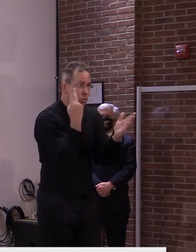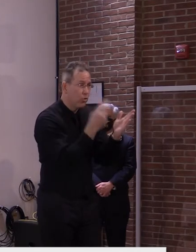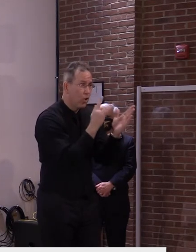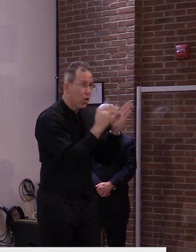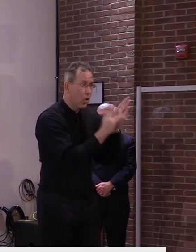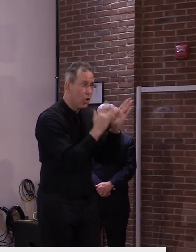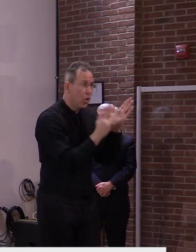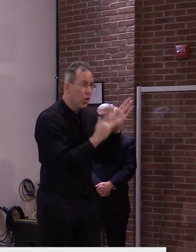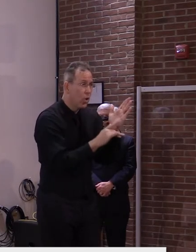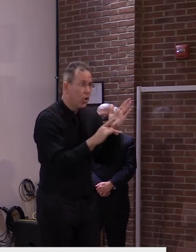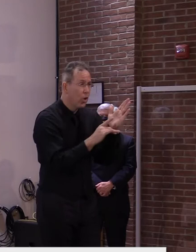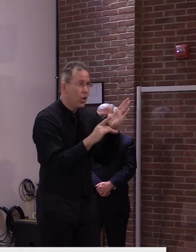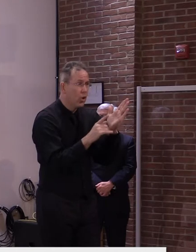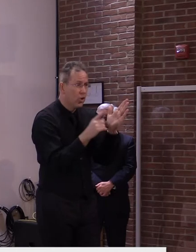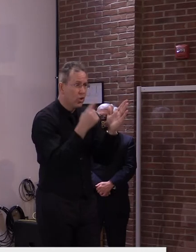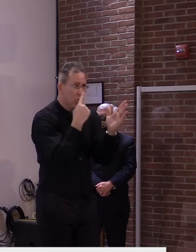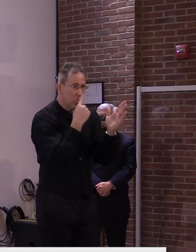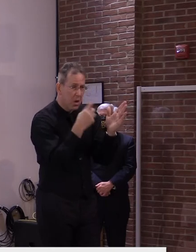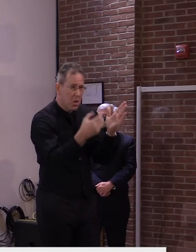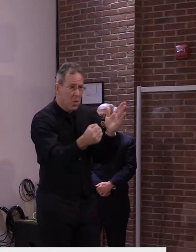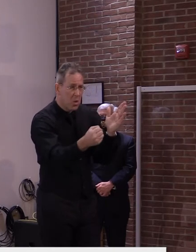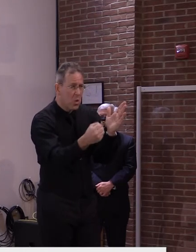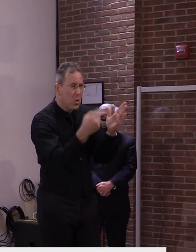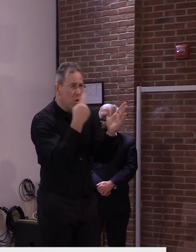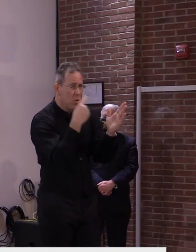me go on. With regards to